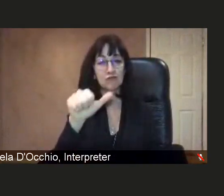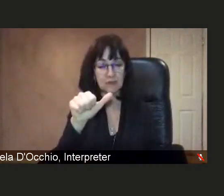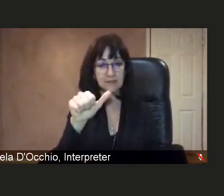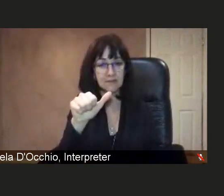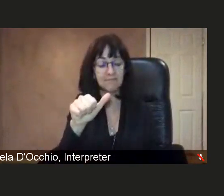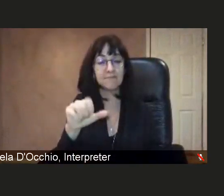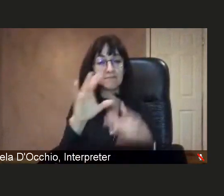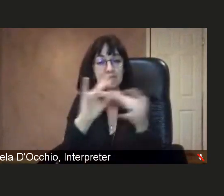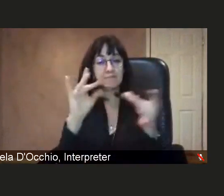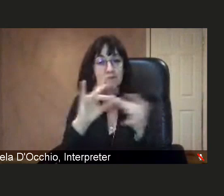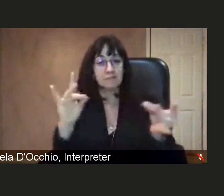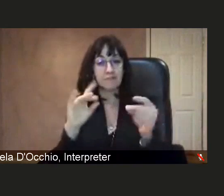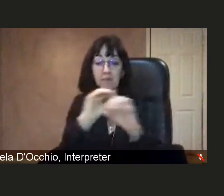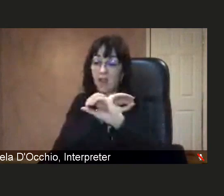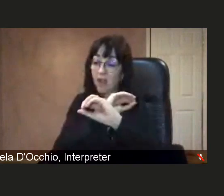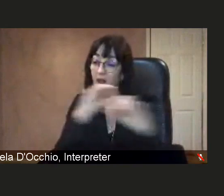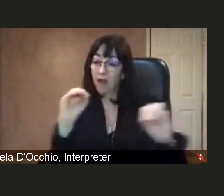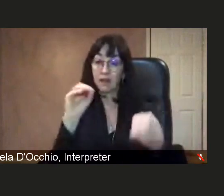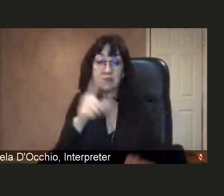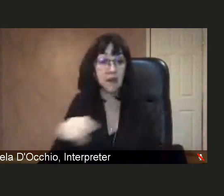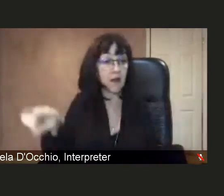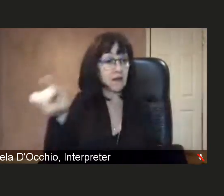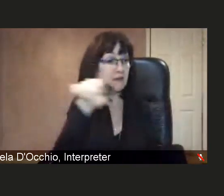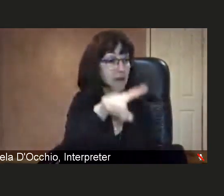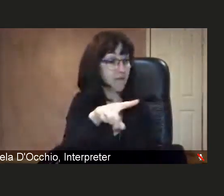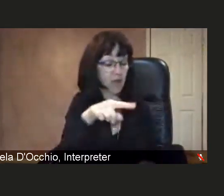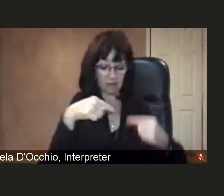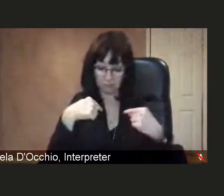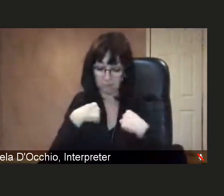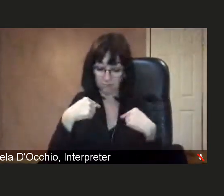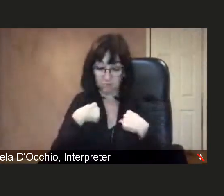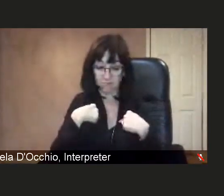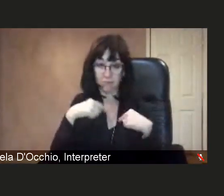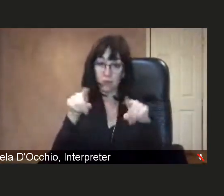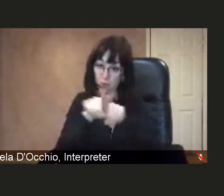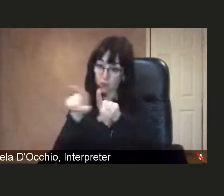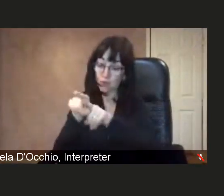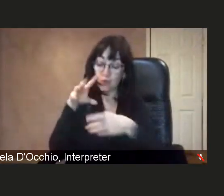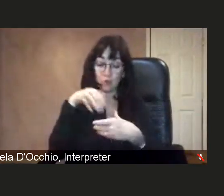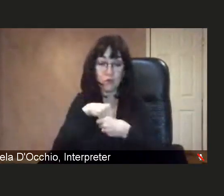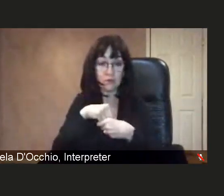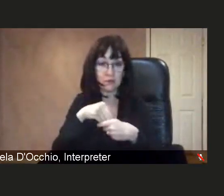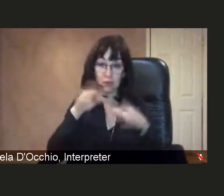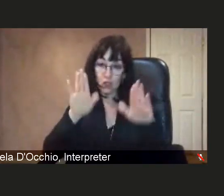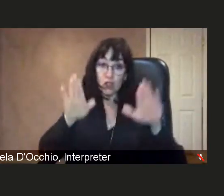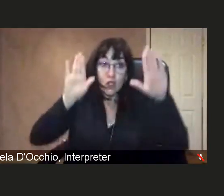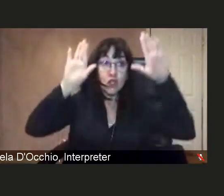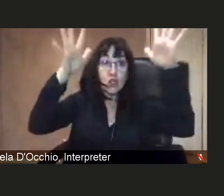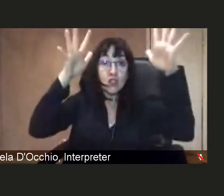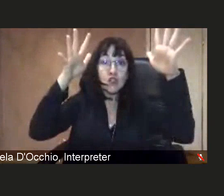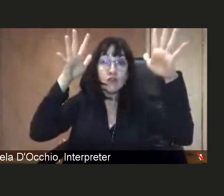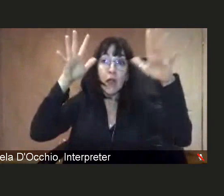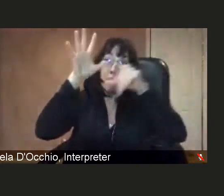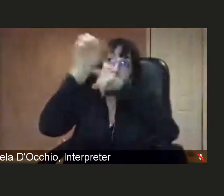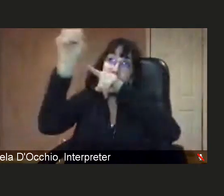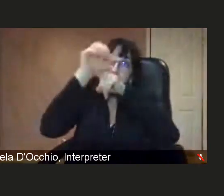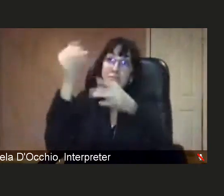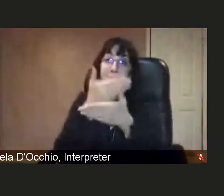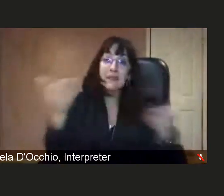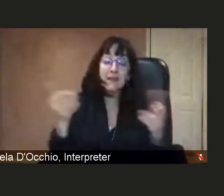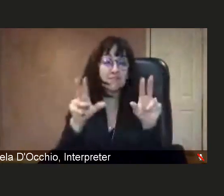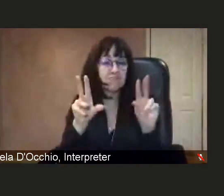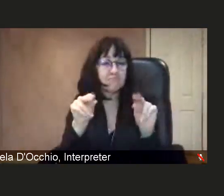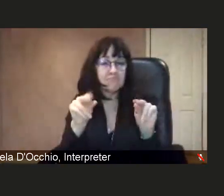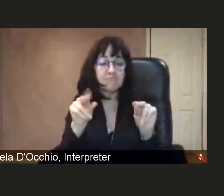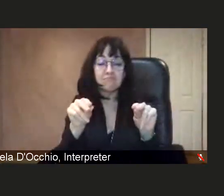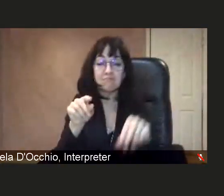including me, ever do great things, but we can all do small things with great love, and together